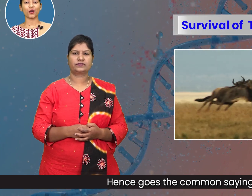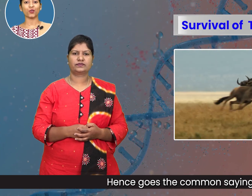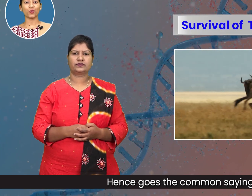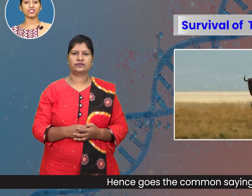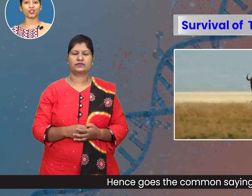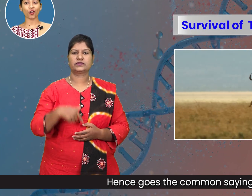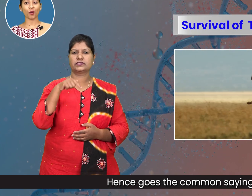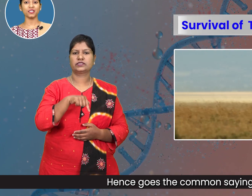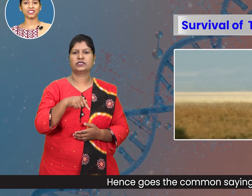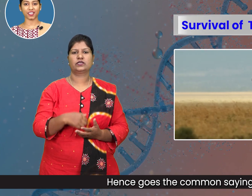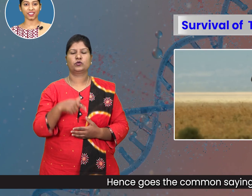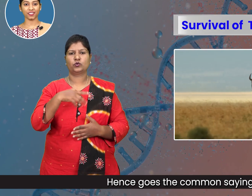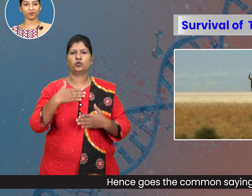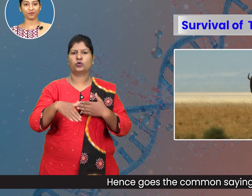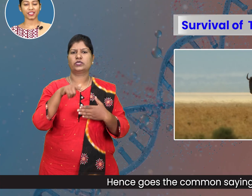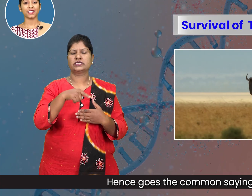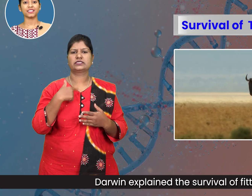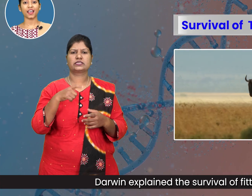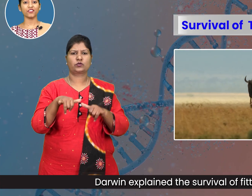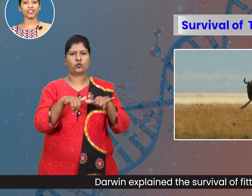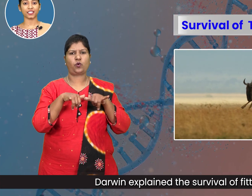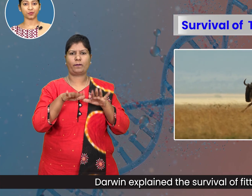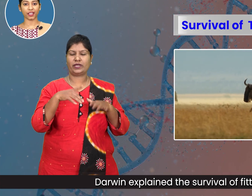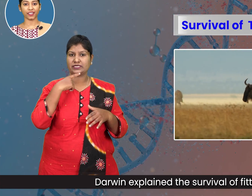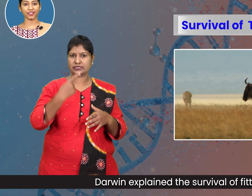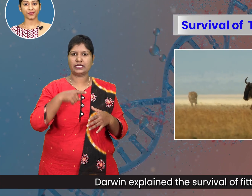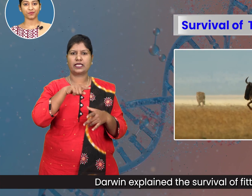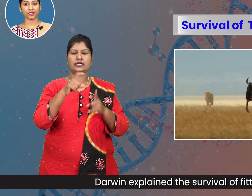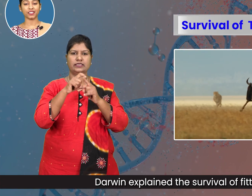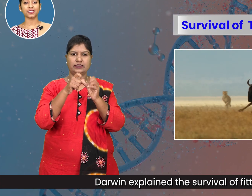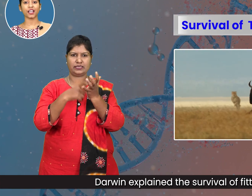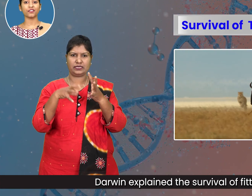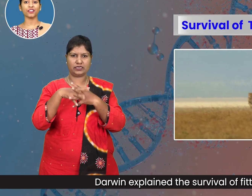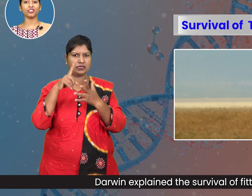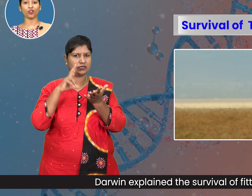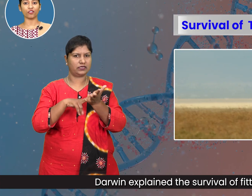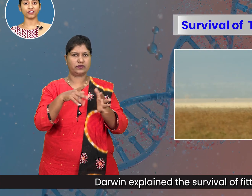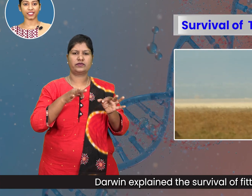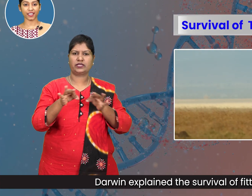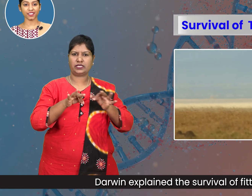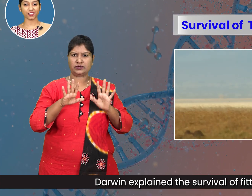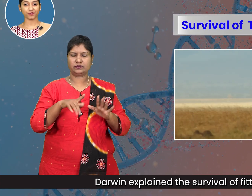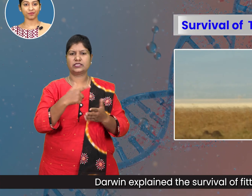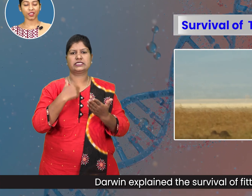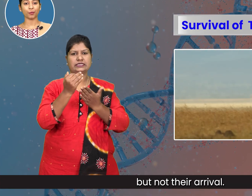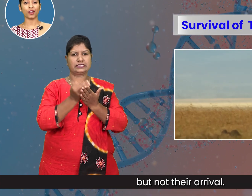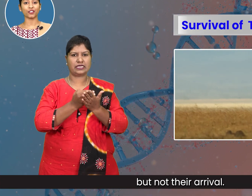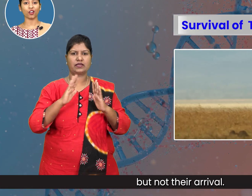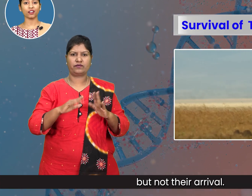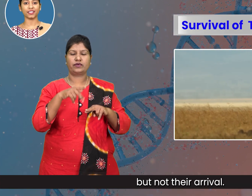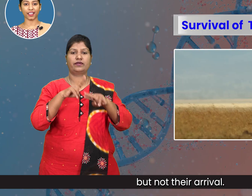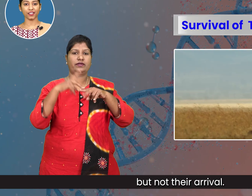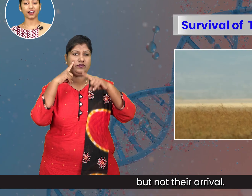Hence goes the common saying, Darwin explained the survival of fittest